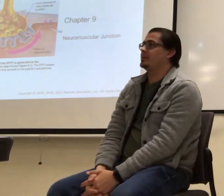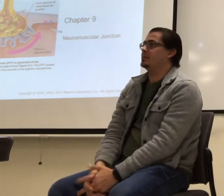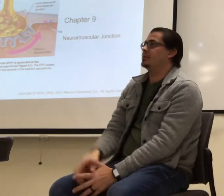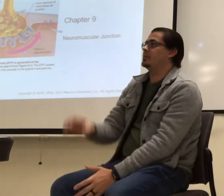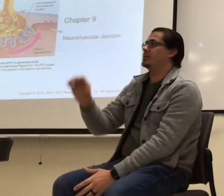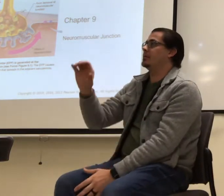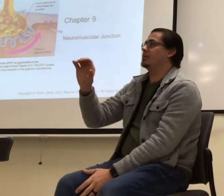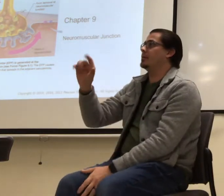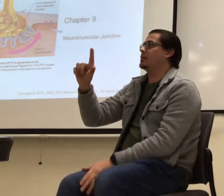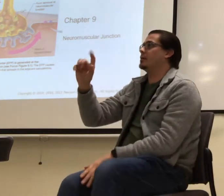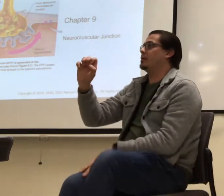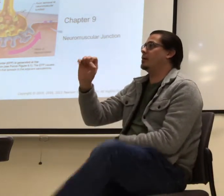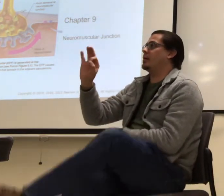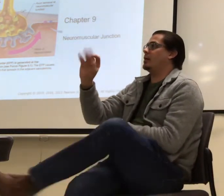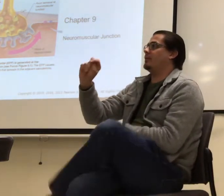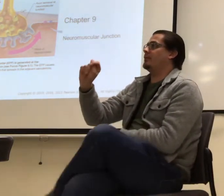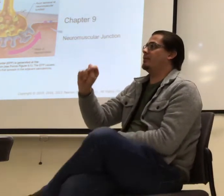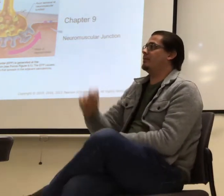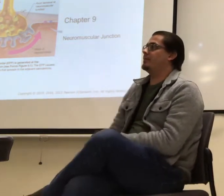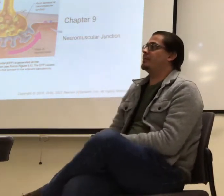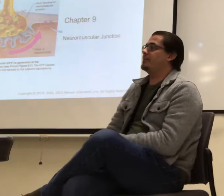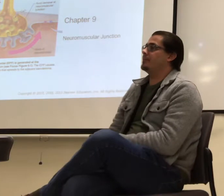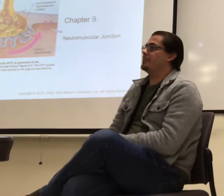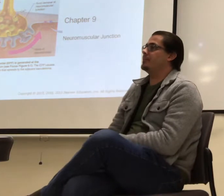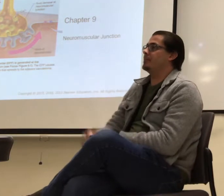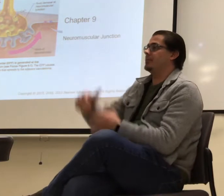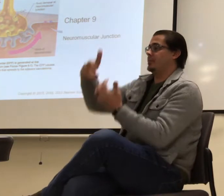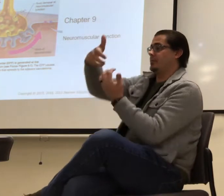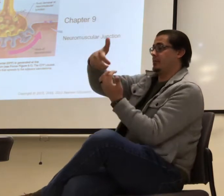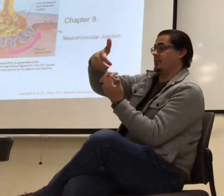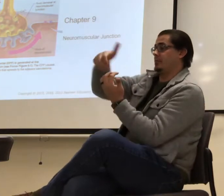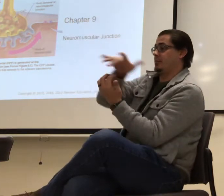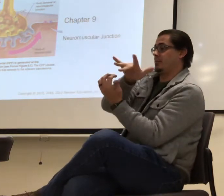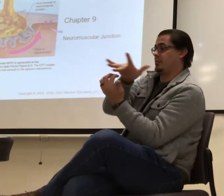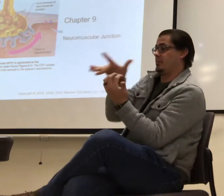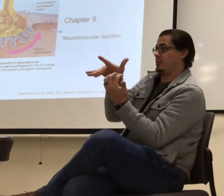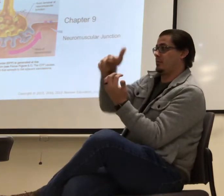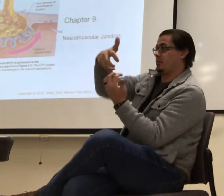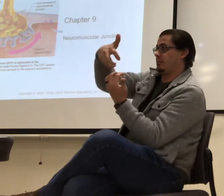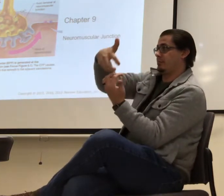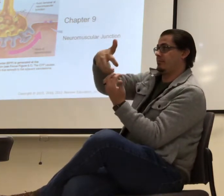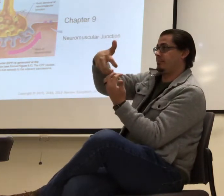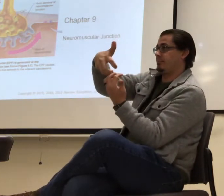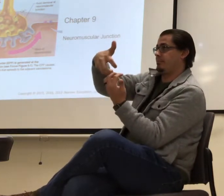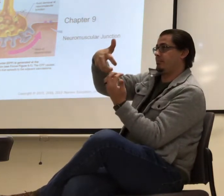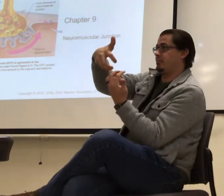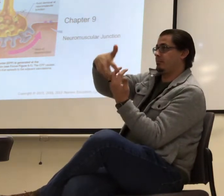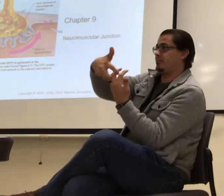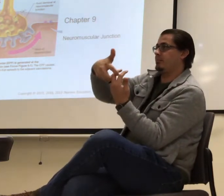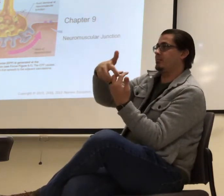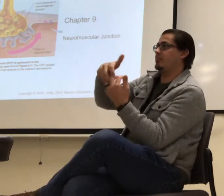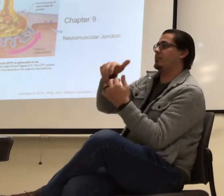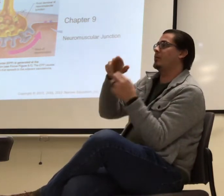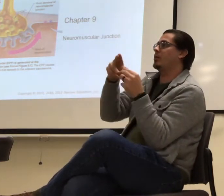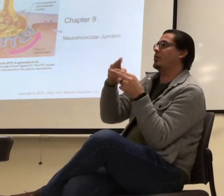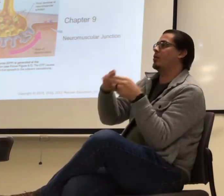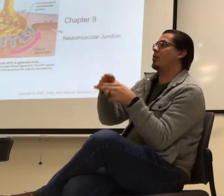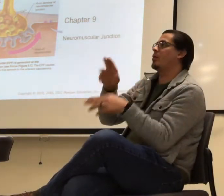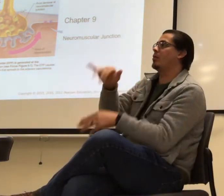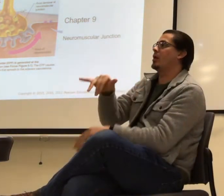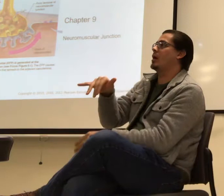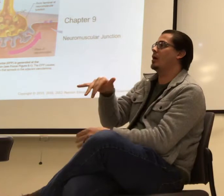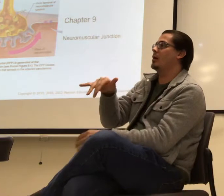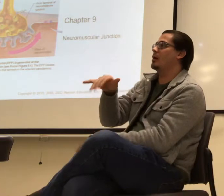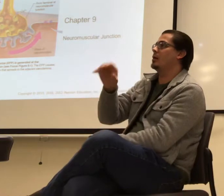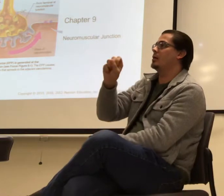Cleft. Physical space between the axon terminal and the muscle fiber. So we call this